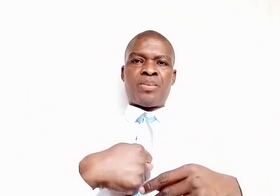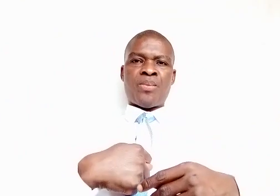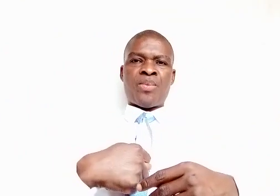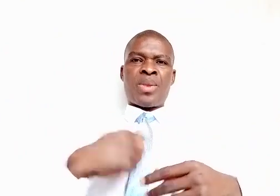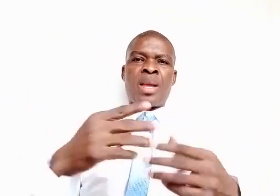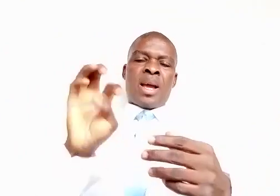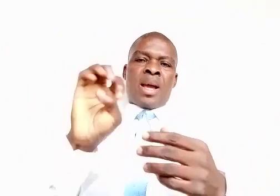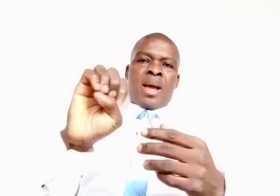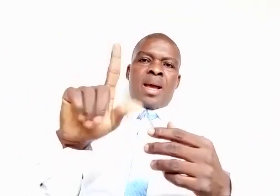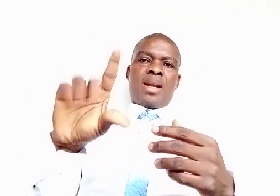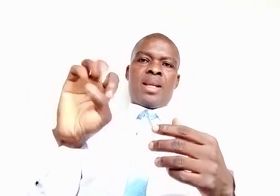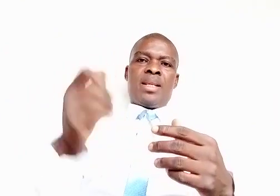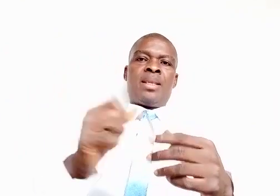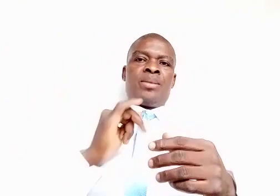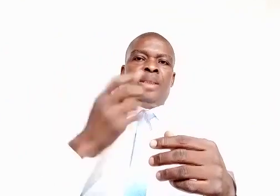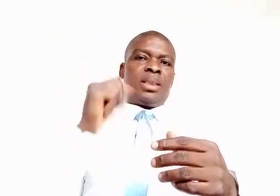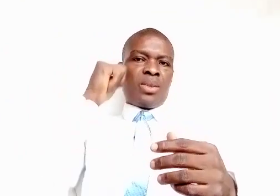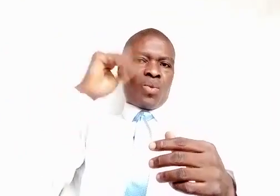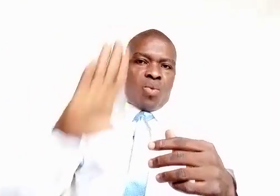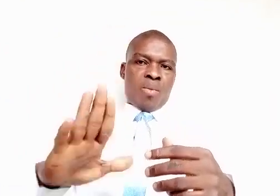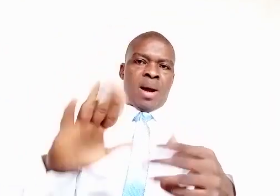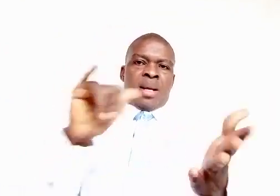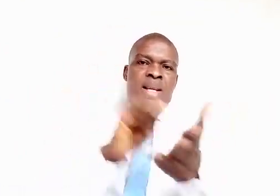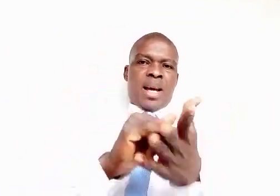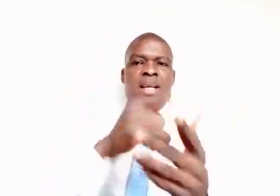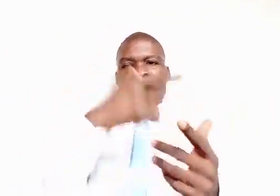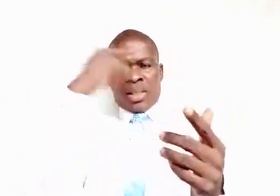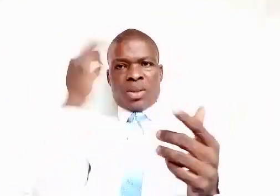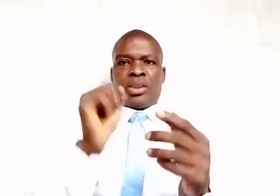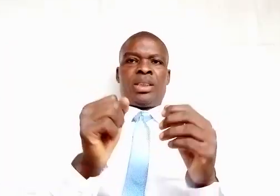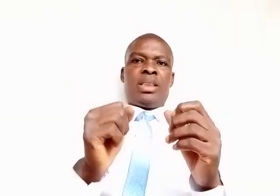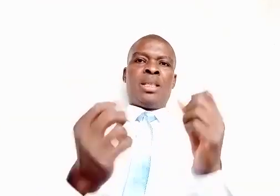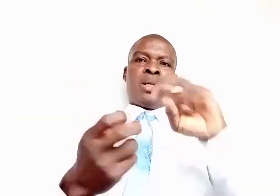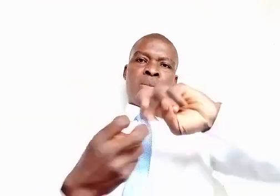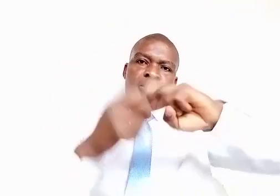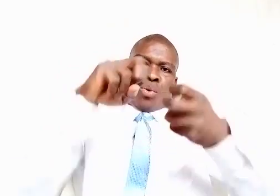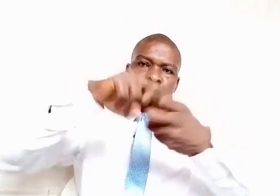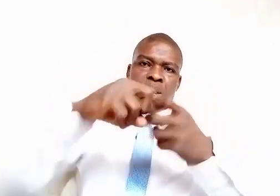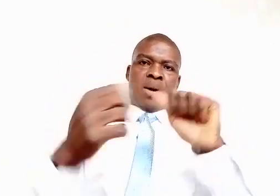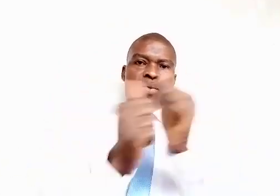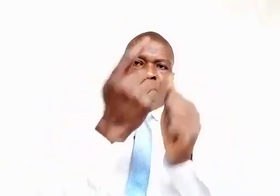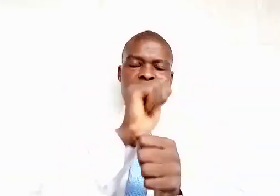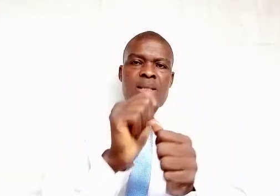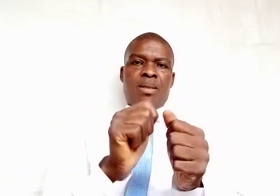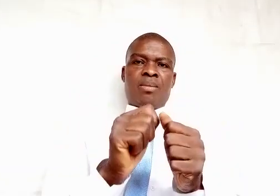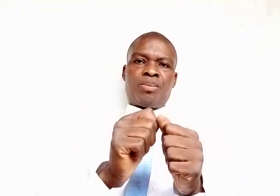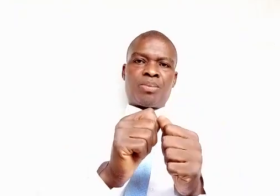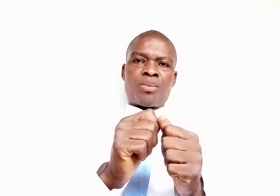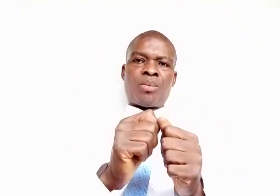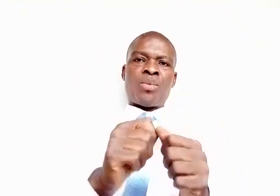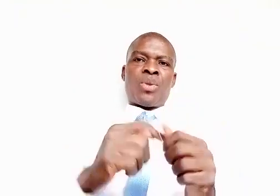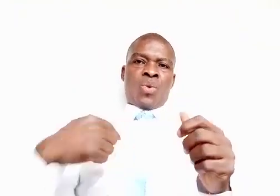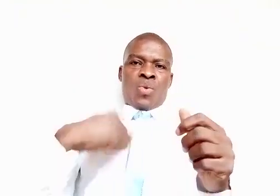Helene is the woman that caused the war between the Trojans and Greeks. We use